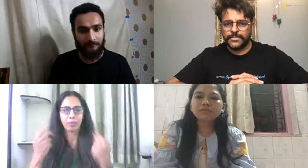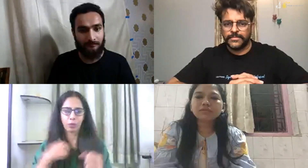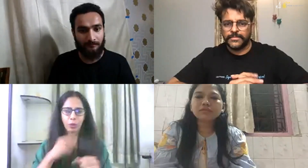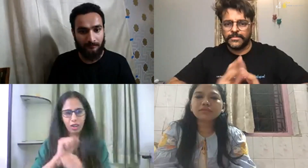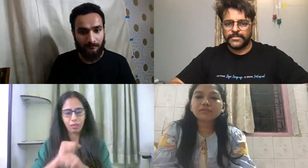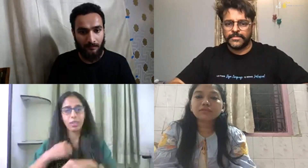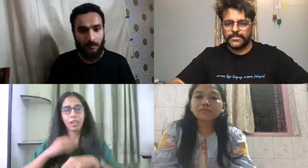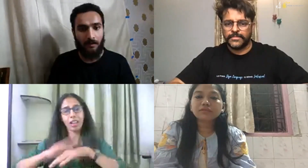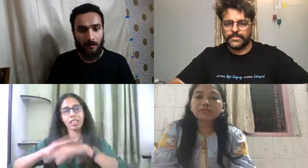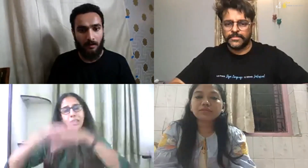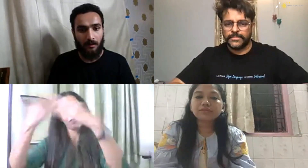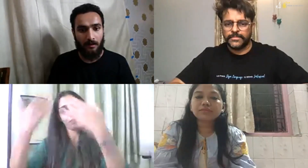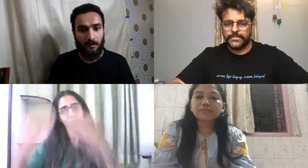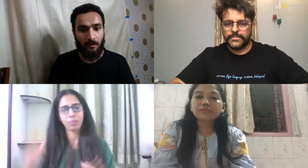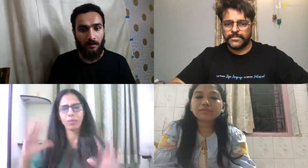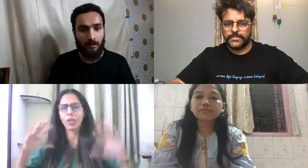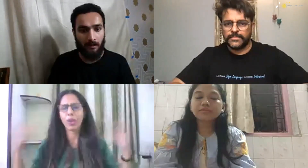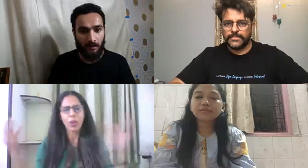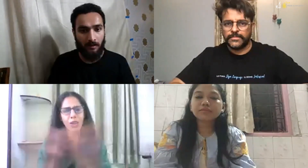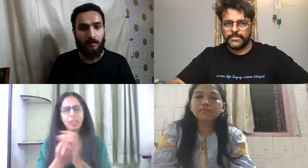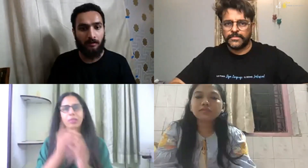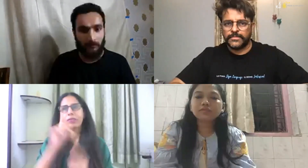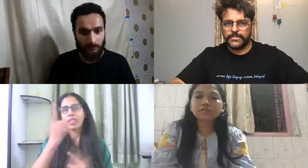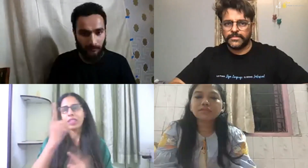So I have been working as a hairdresser.